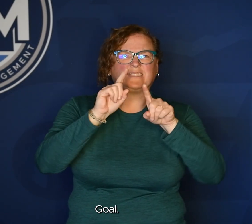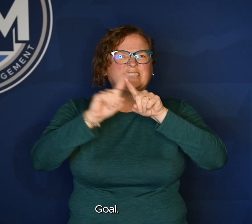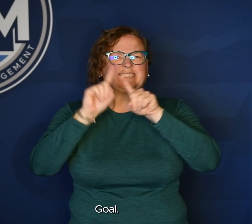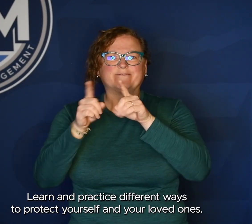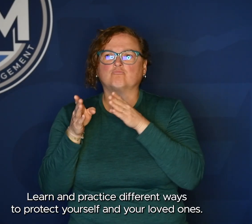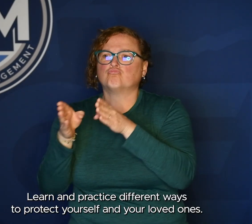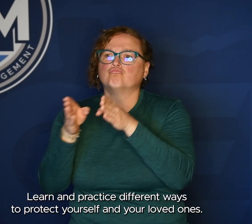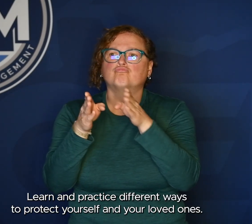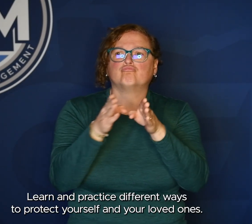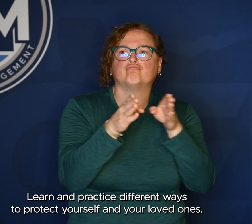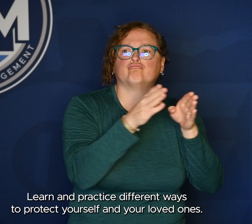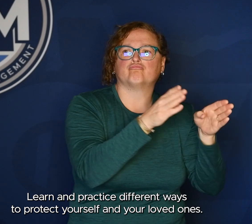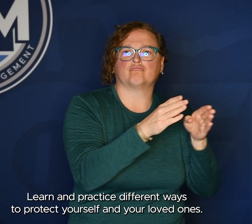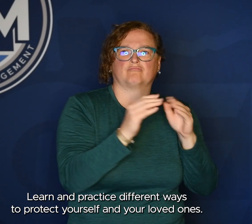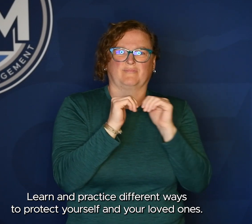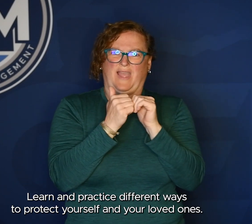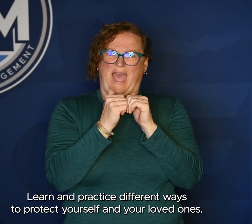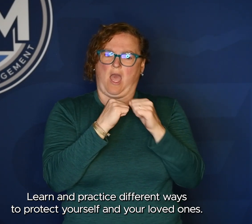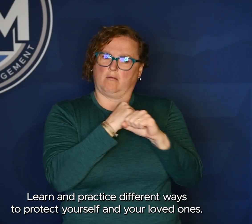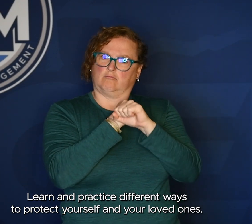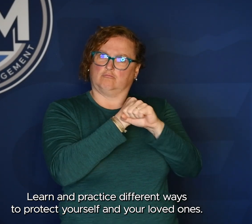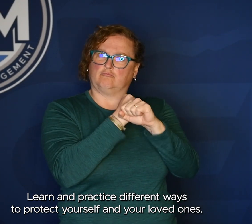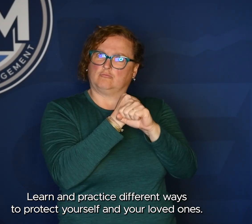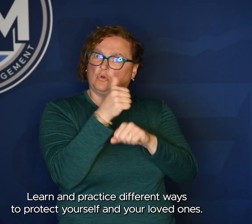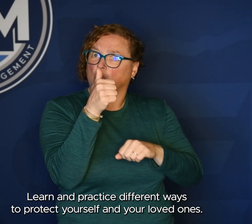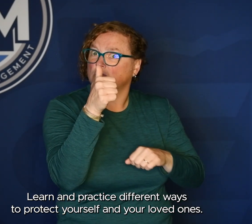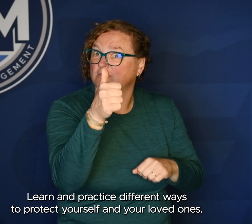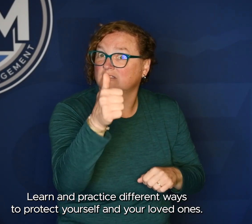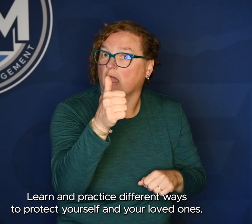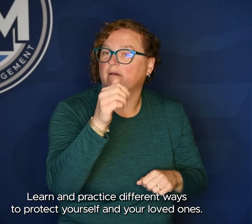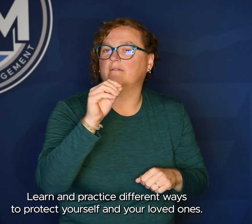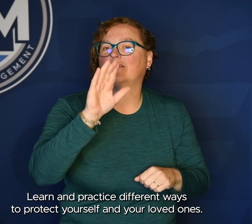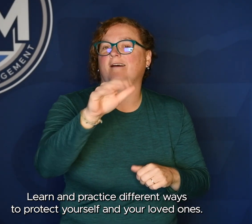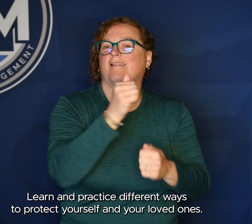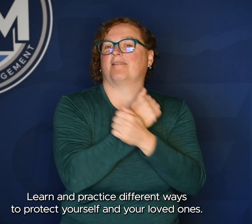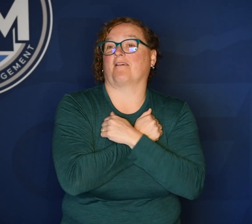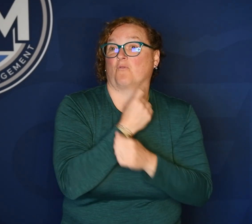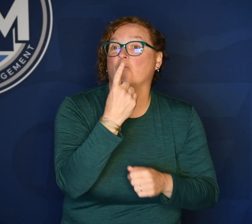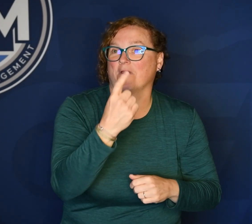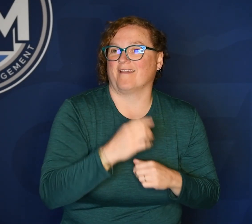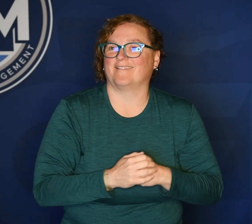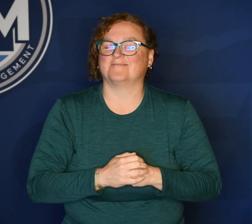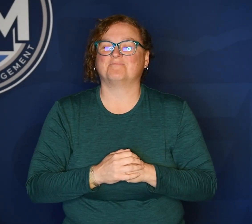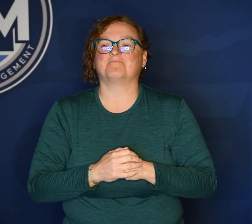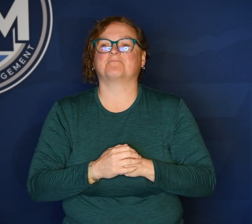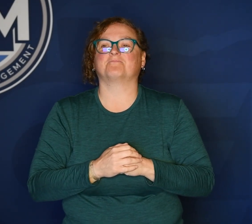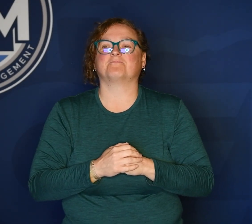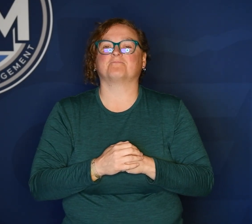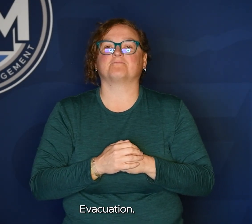Goal: learn and practice different ways to protect yourself and your loved ones.